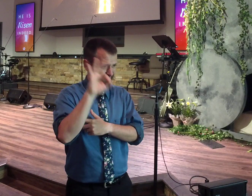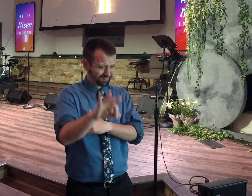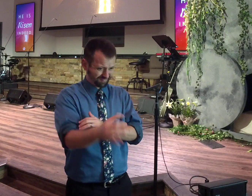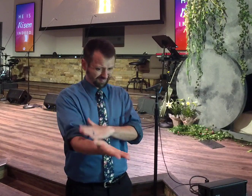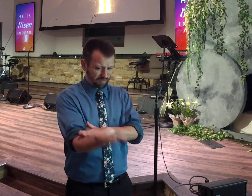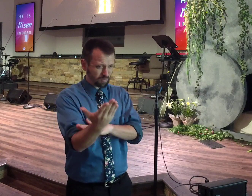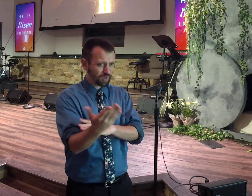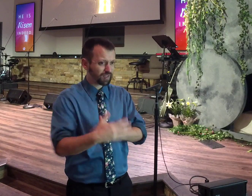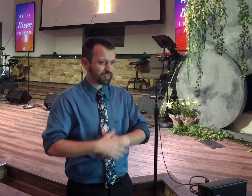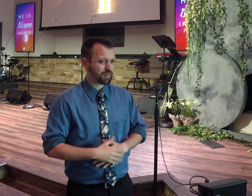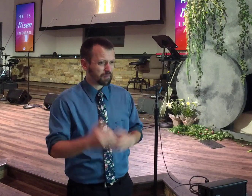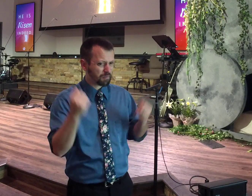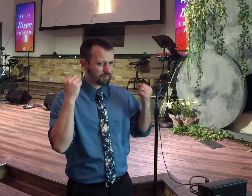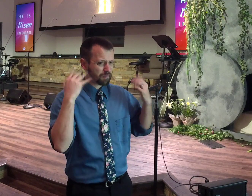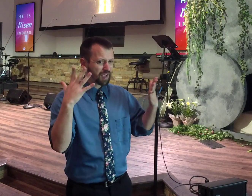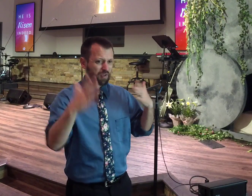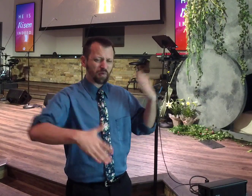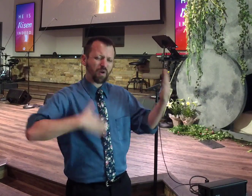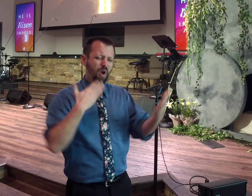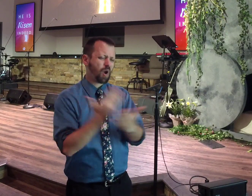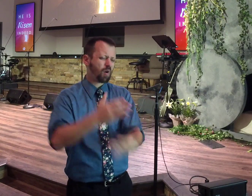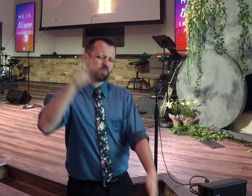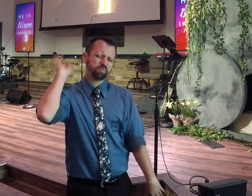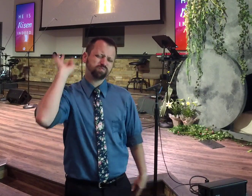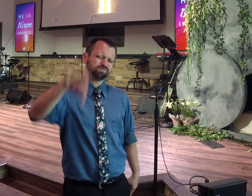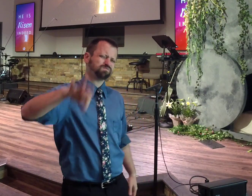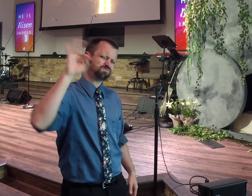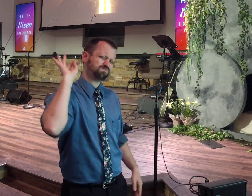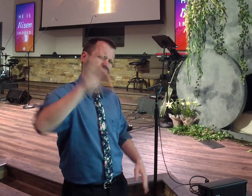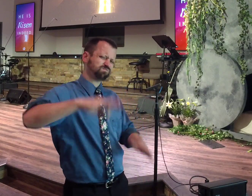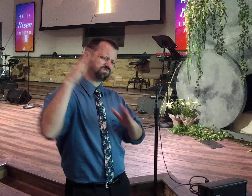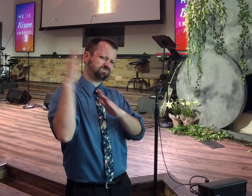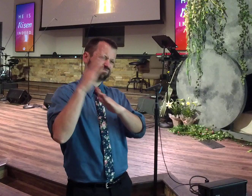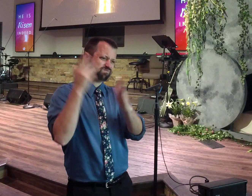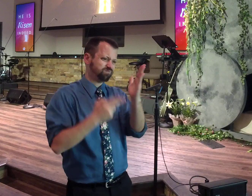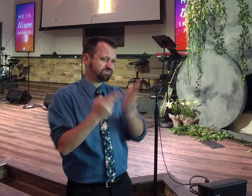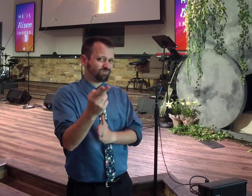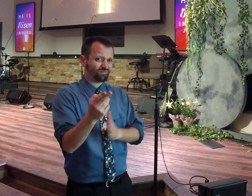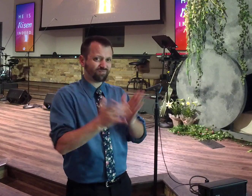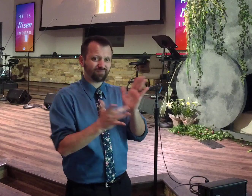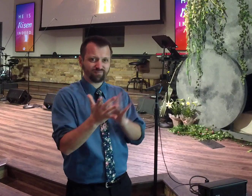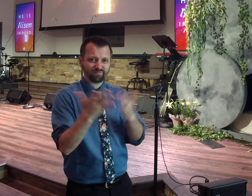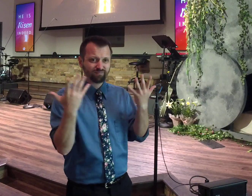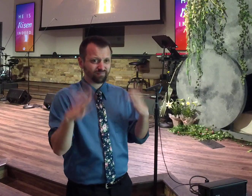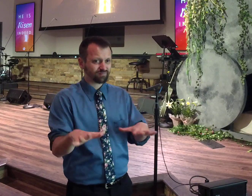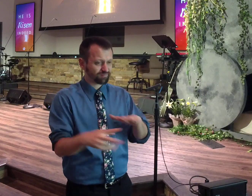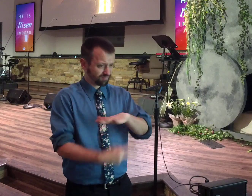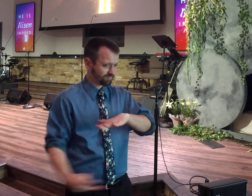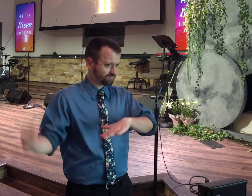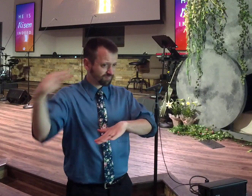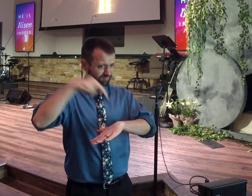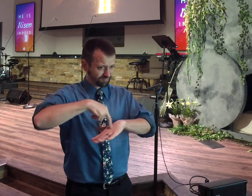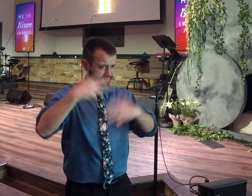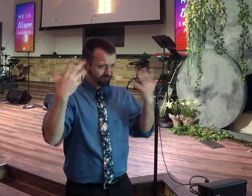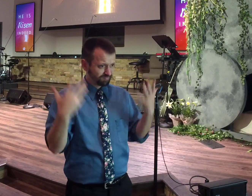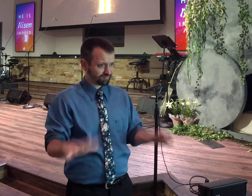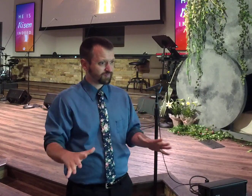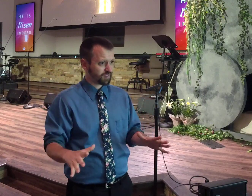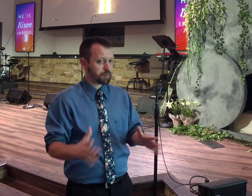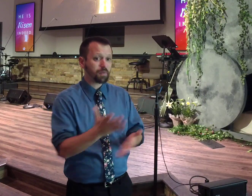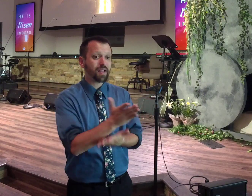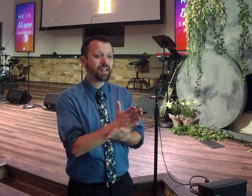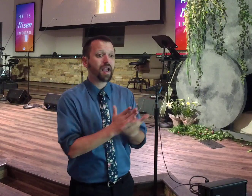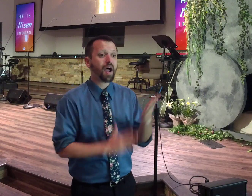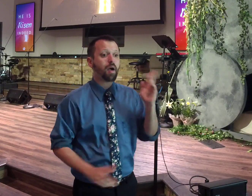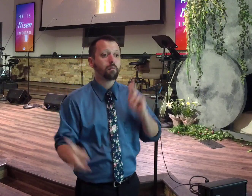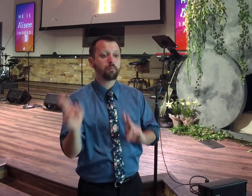says, although all of us can preach the most awesome truth, and that is that Jesus is risen from the grave, Paul says there will be some